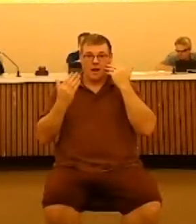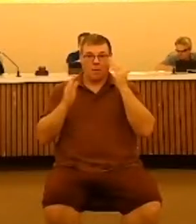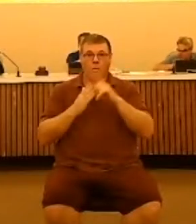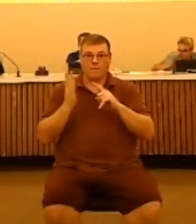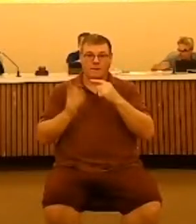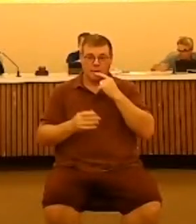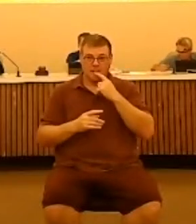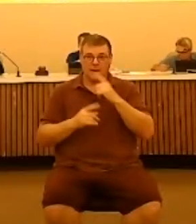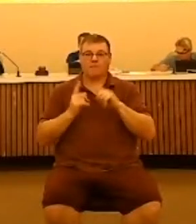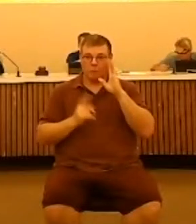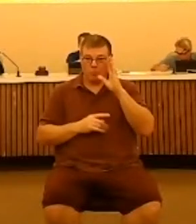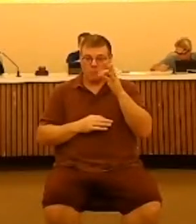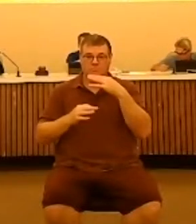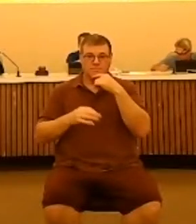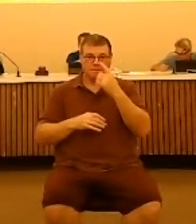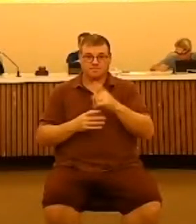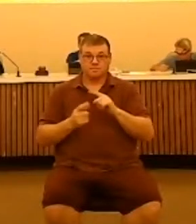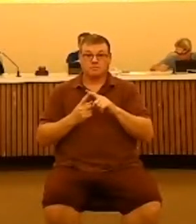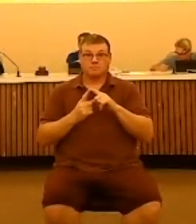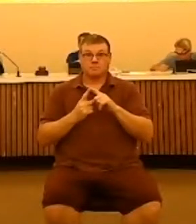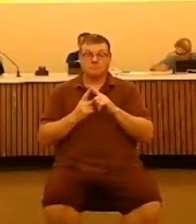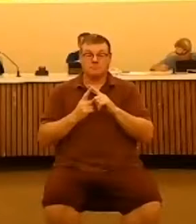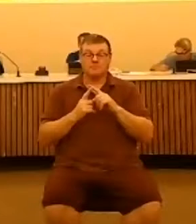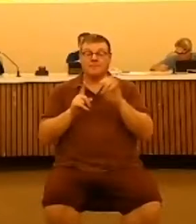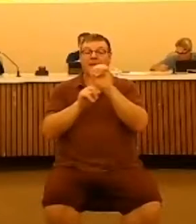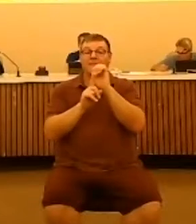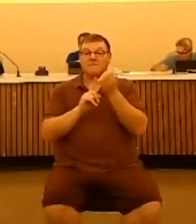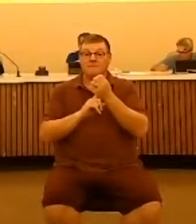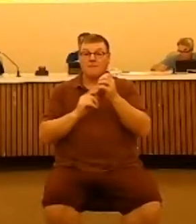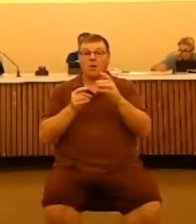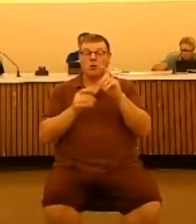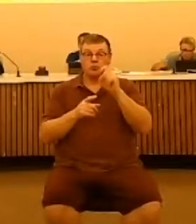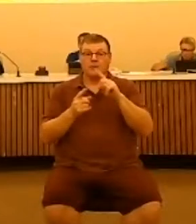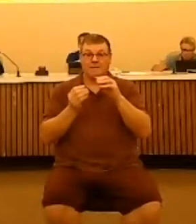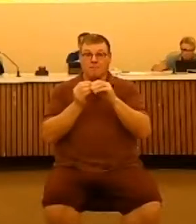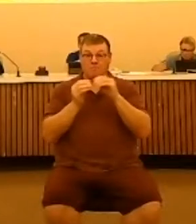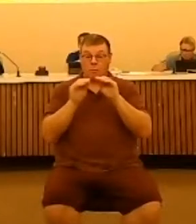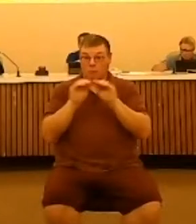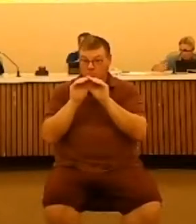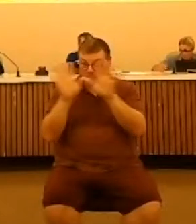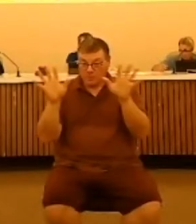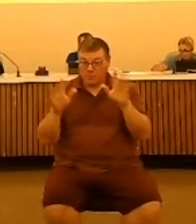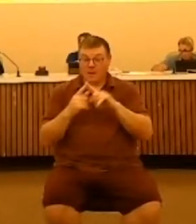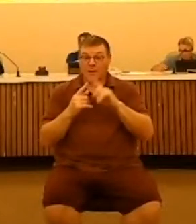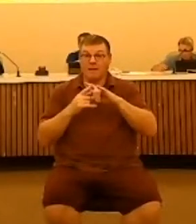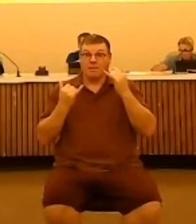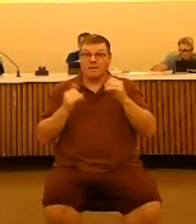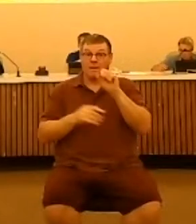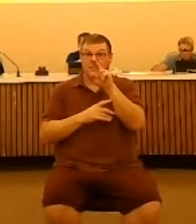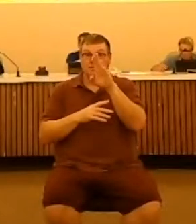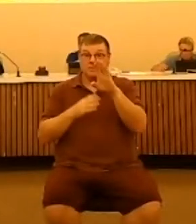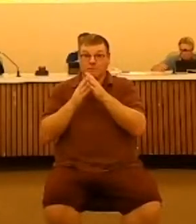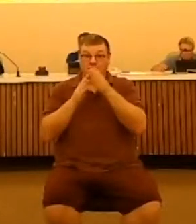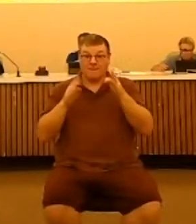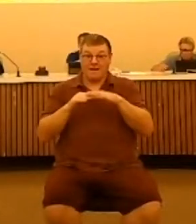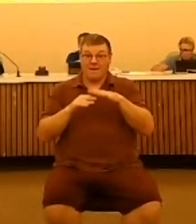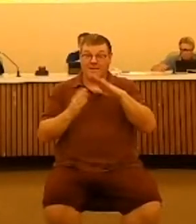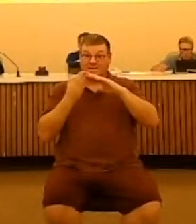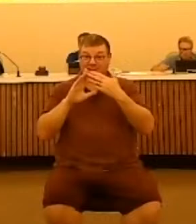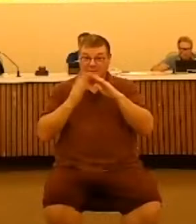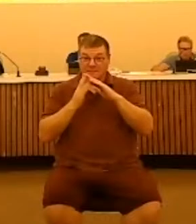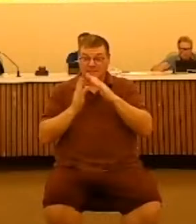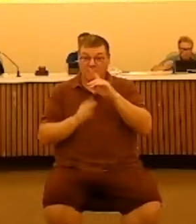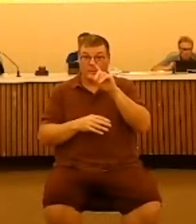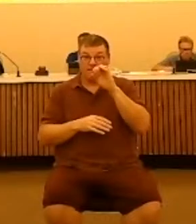said, but I'm going to tell you. The environmental quality reviews need to be more transparent. The preliminary subdivision plans on the town's website state that the